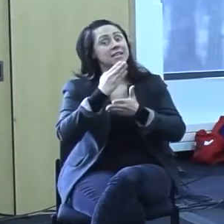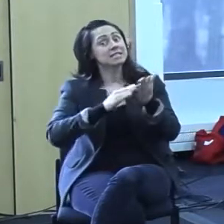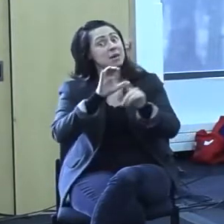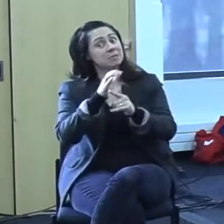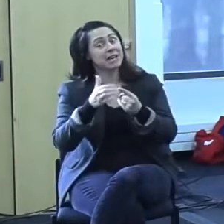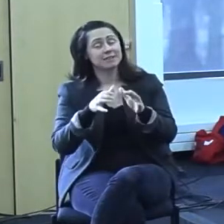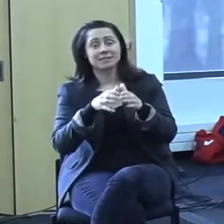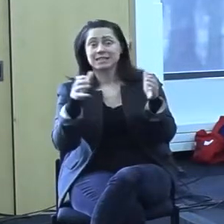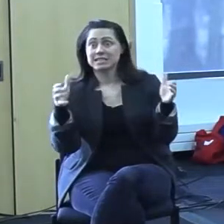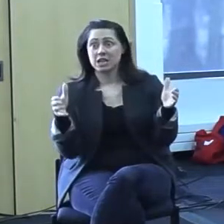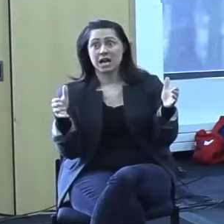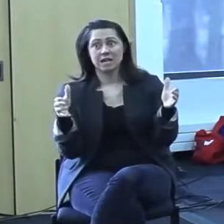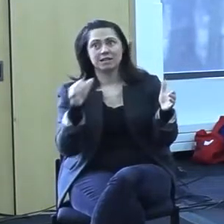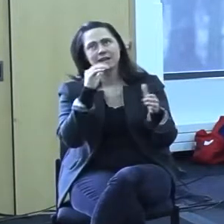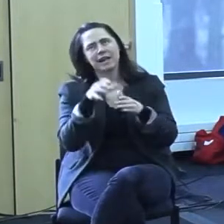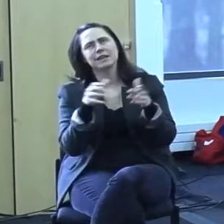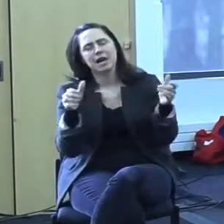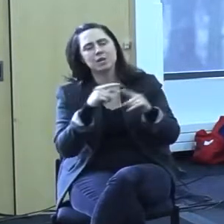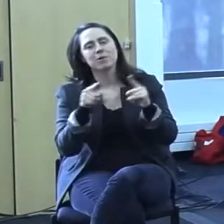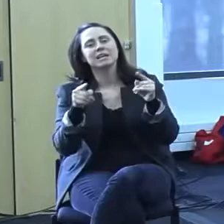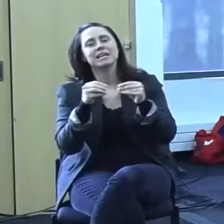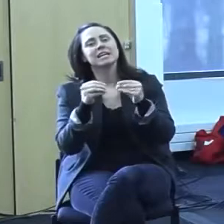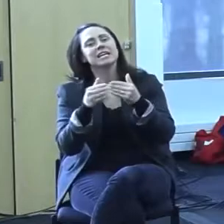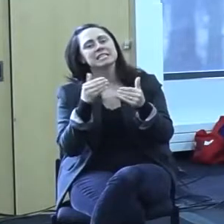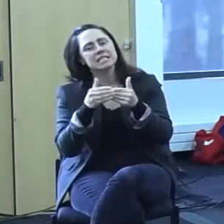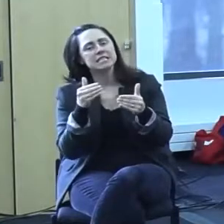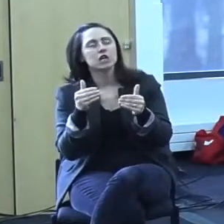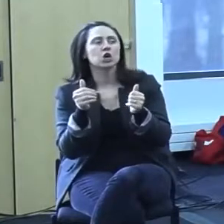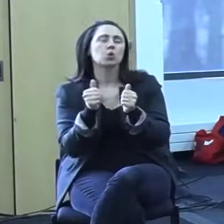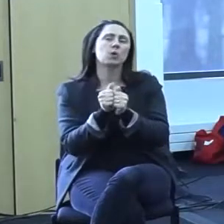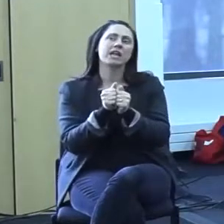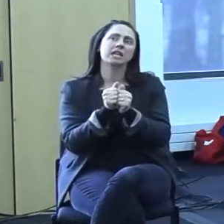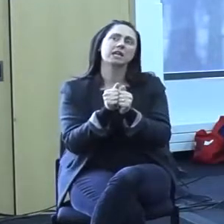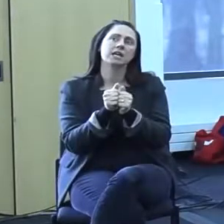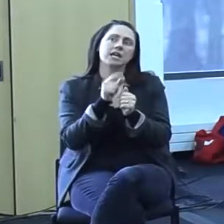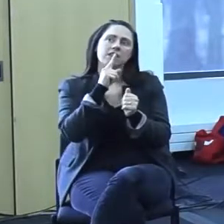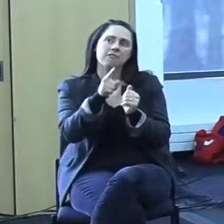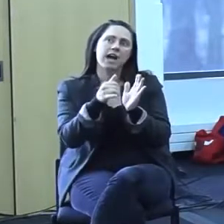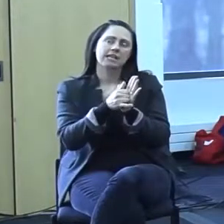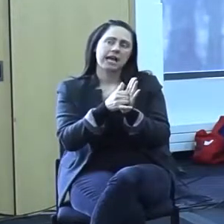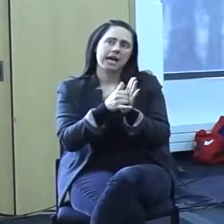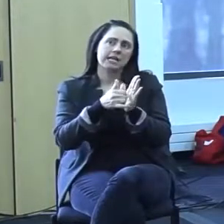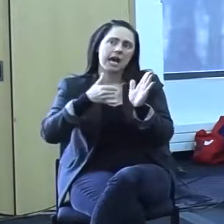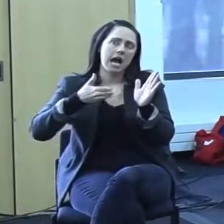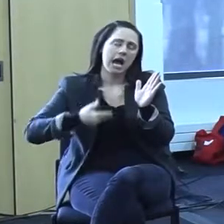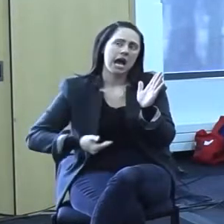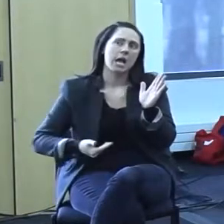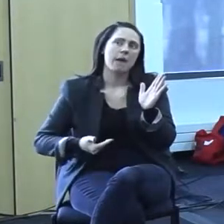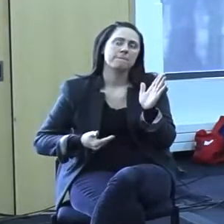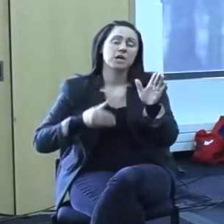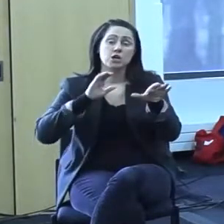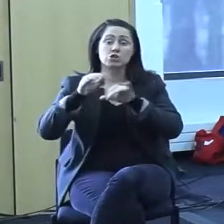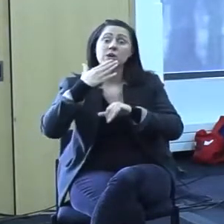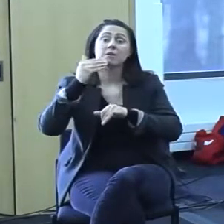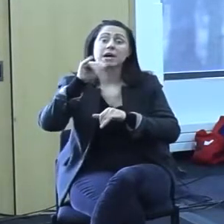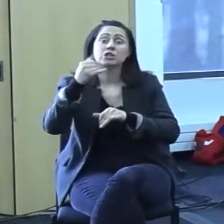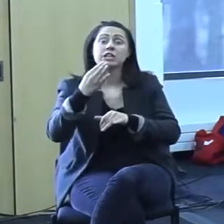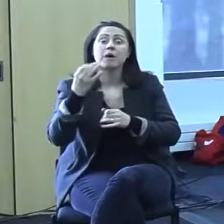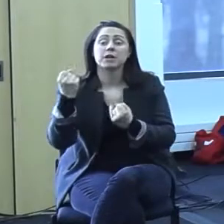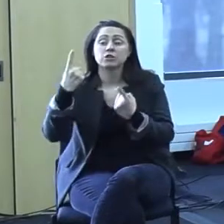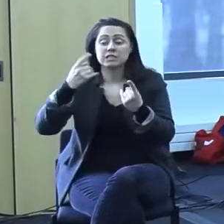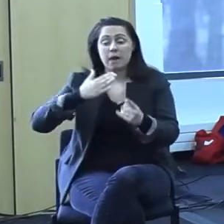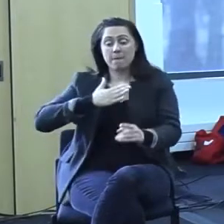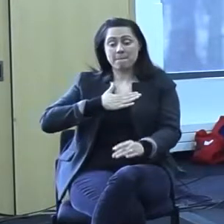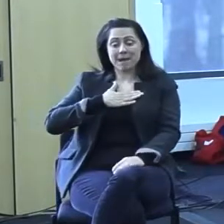it's not a lot, but it's easier in the sense that I'm doing a better job at understanding